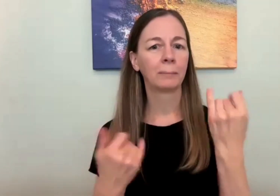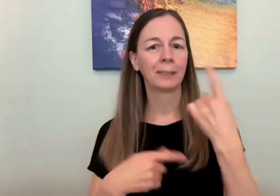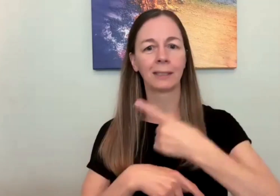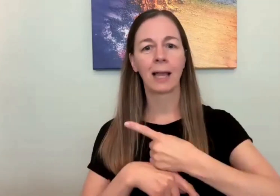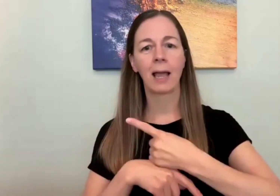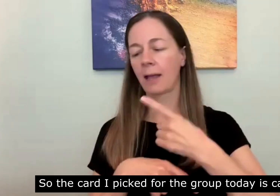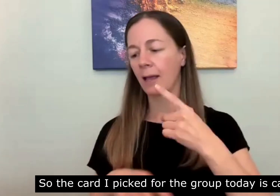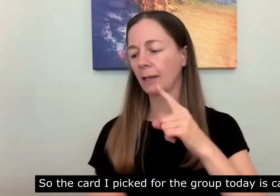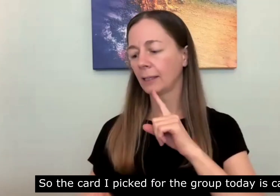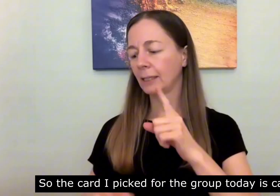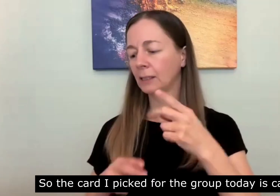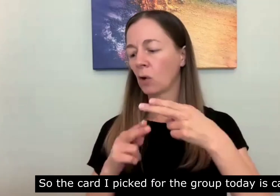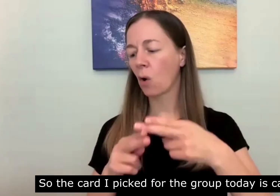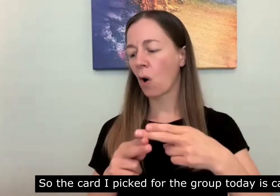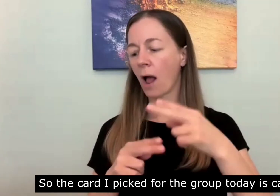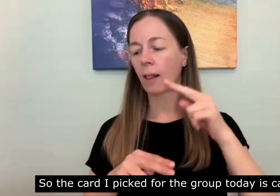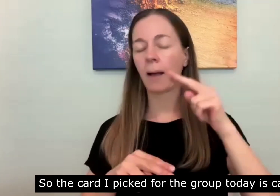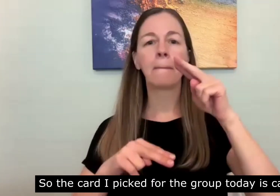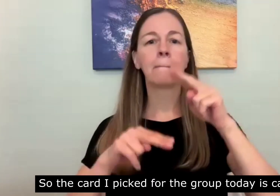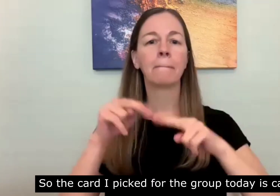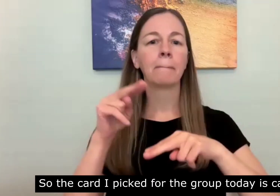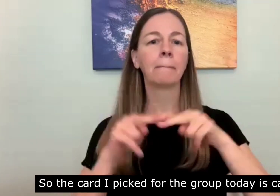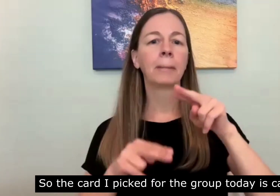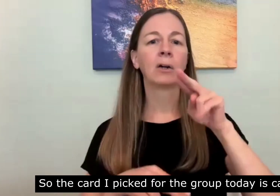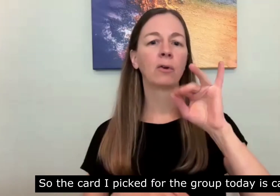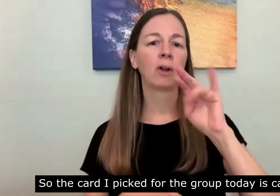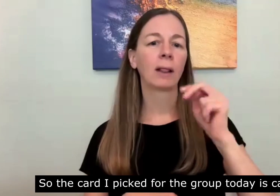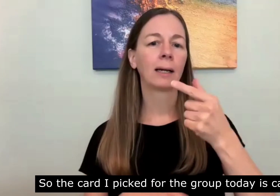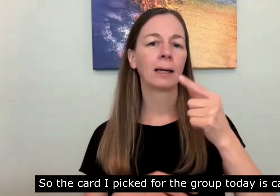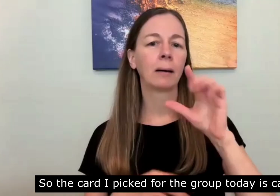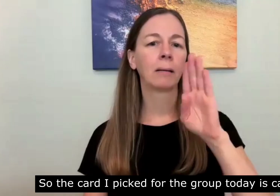So the card I picked for the group today is called